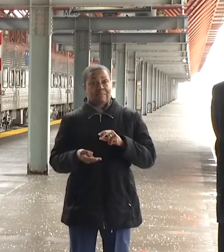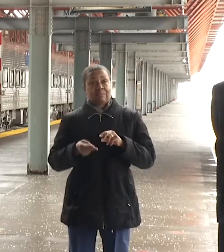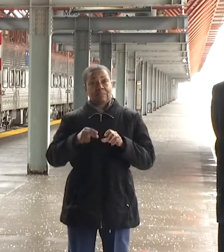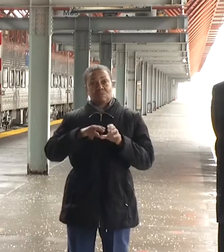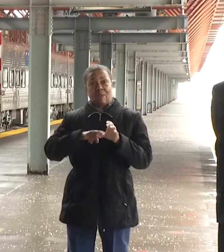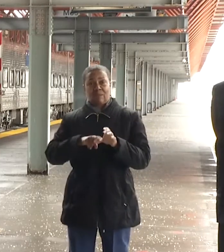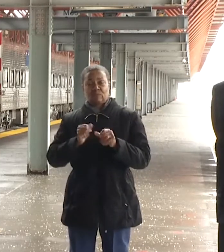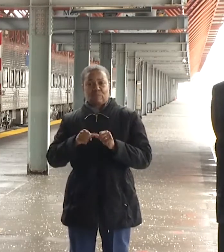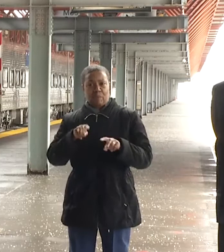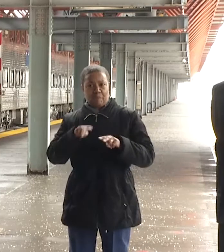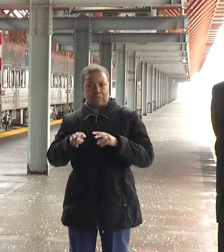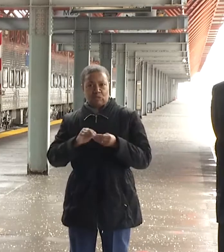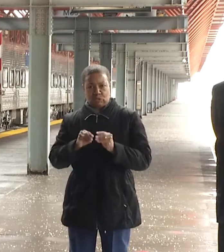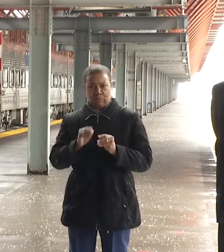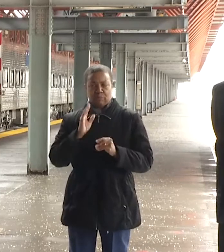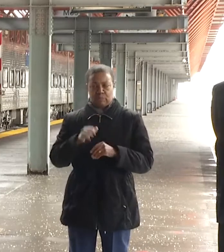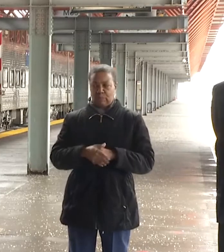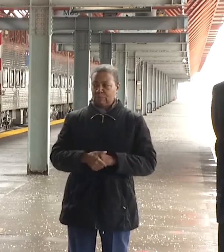those numbers.